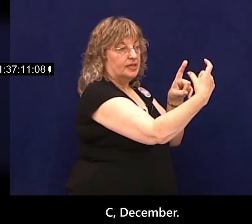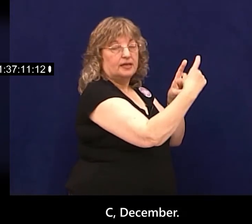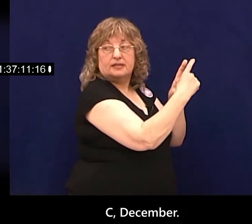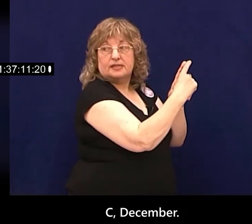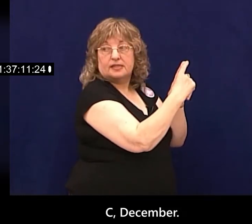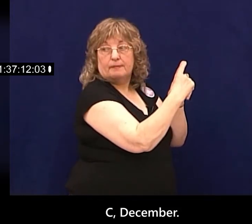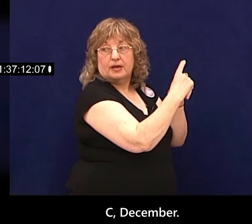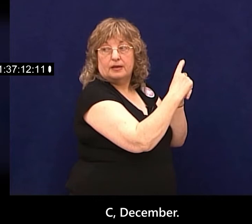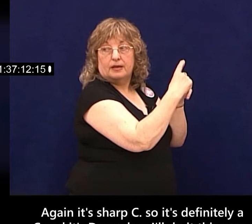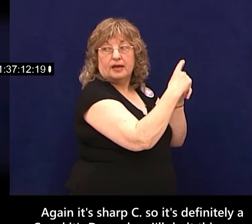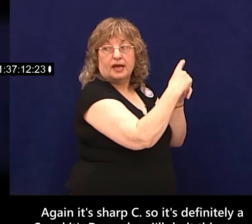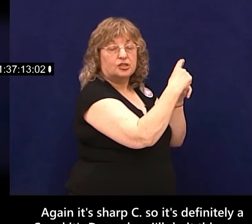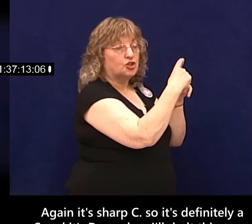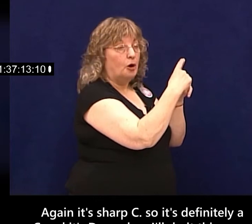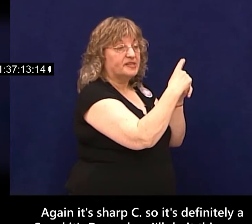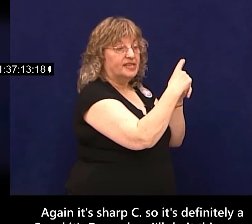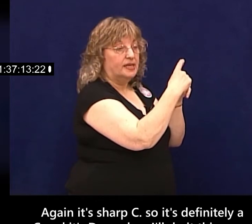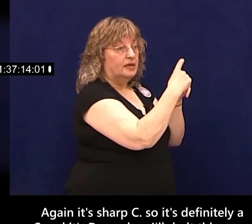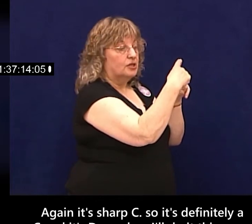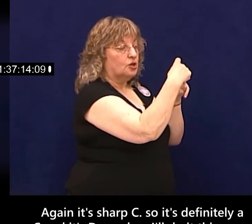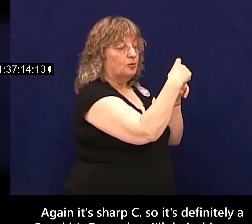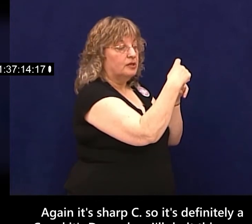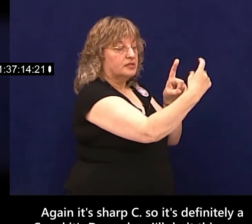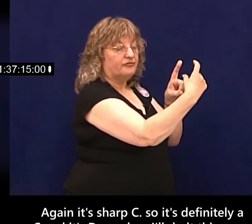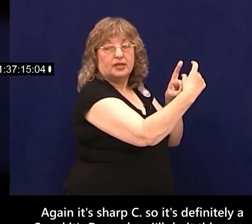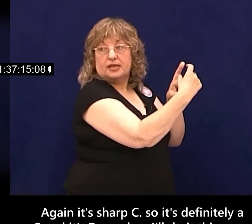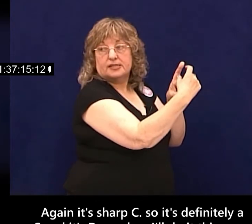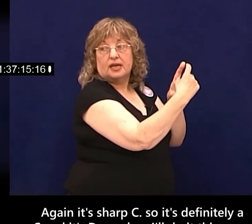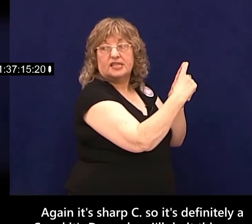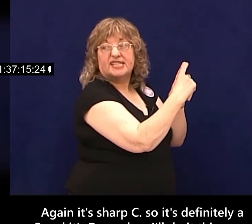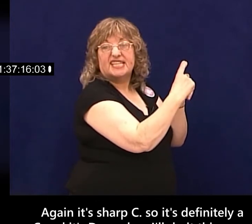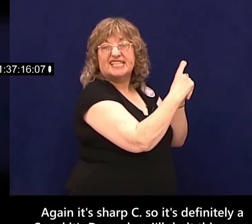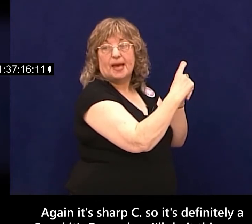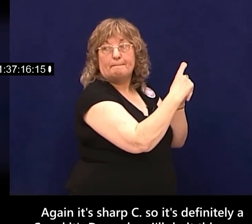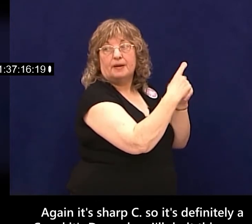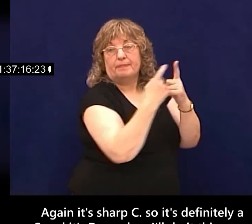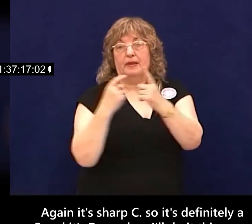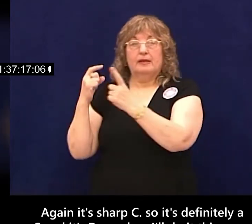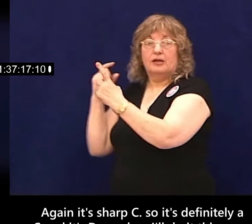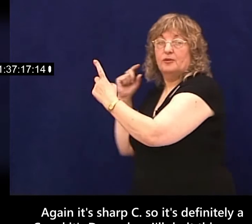D-E-C. December. Again, it's sharp C, so it's definitely a C, and it's December. I'll do it this